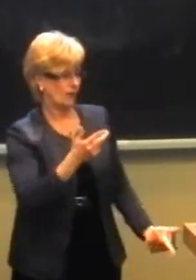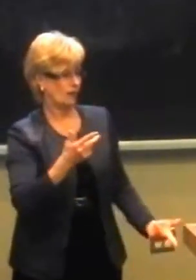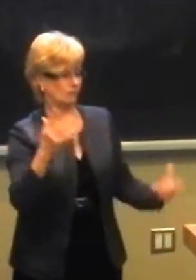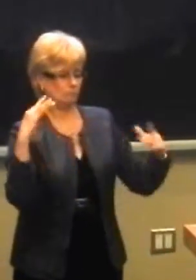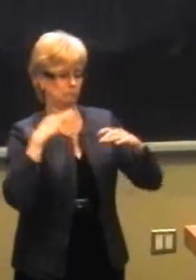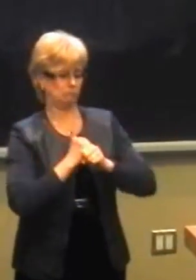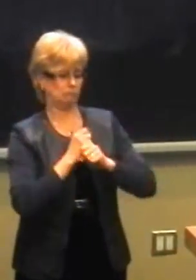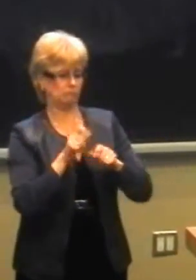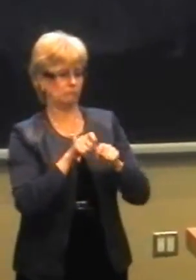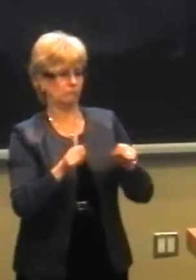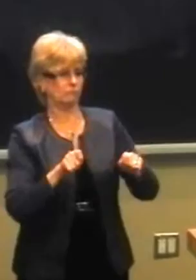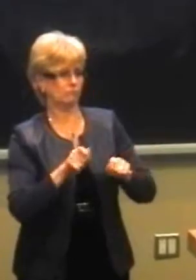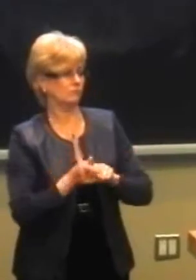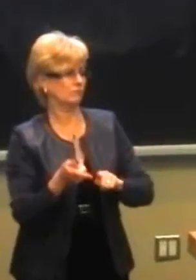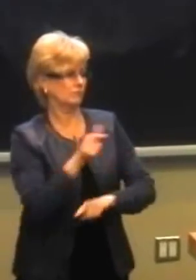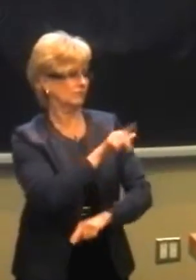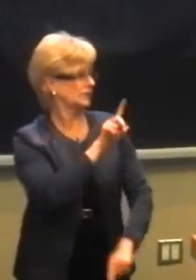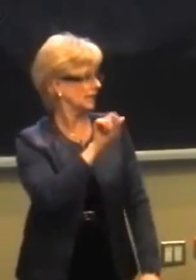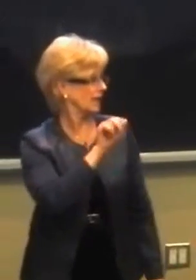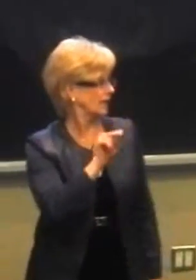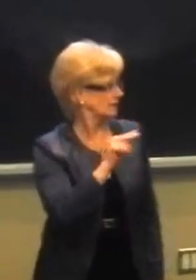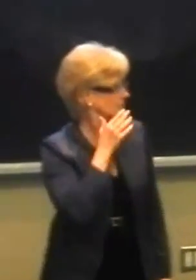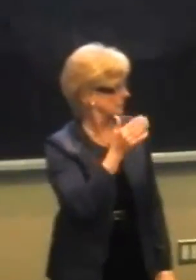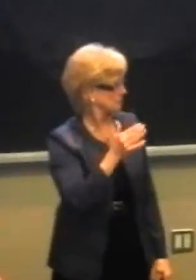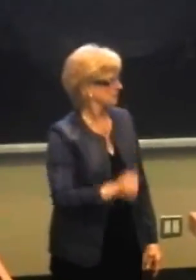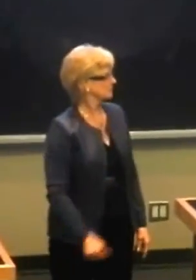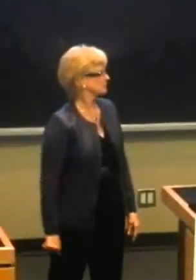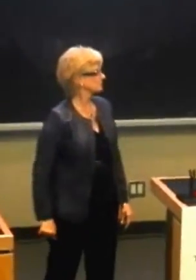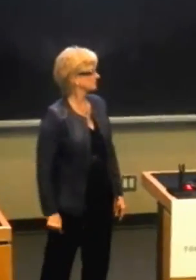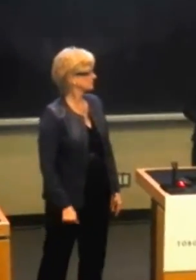let me conclude my remarks and turn it back over to Dan. Thank you very much.